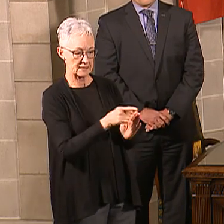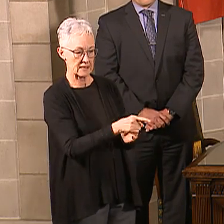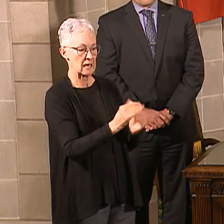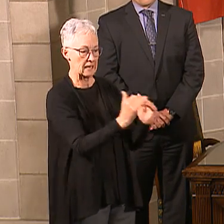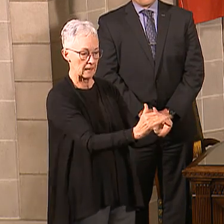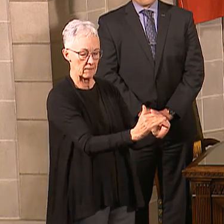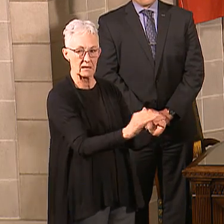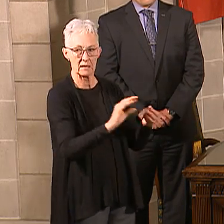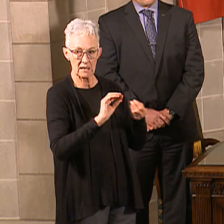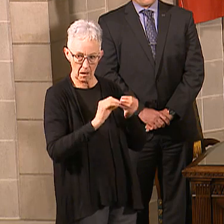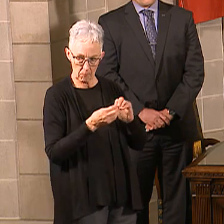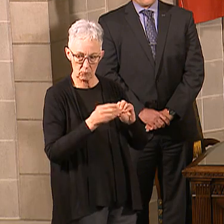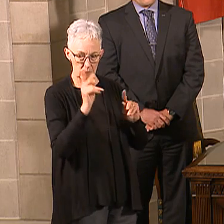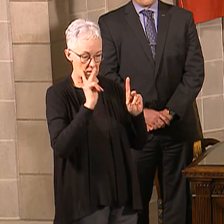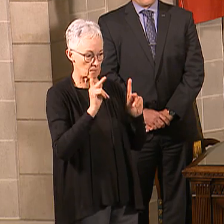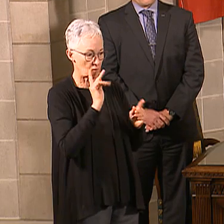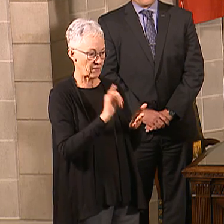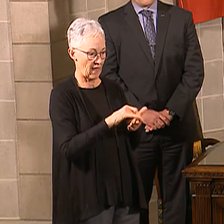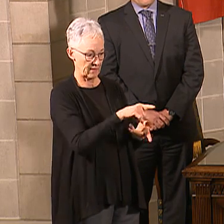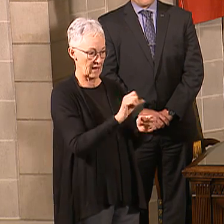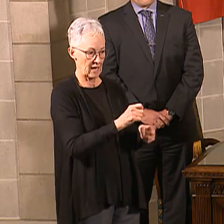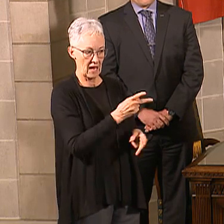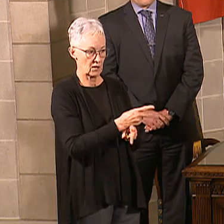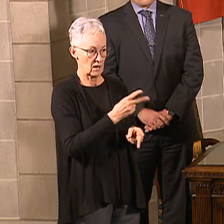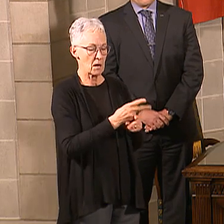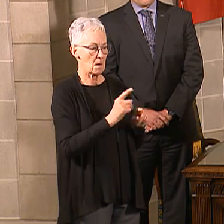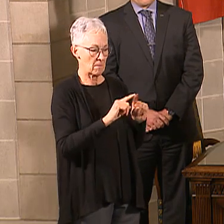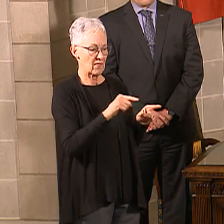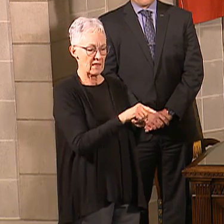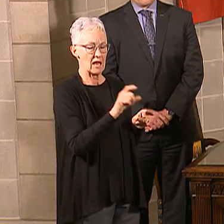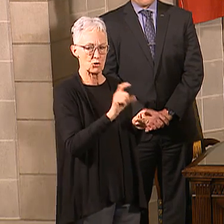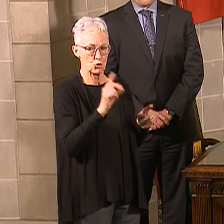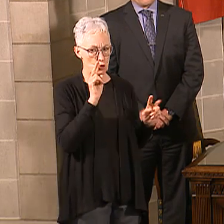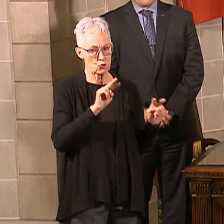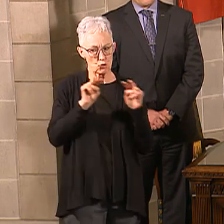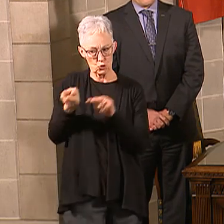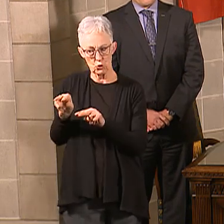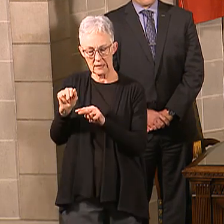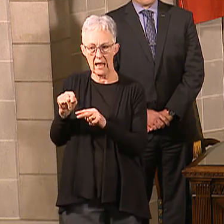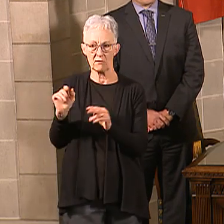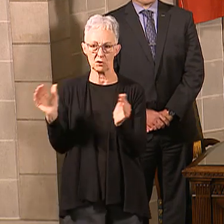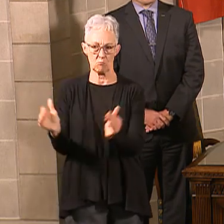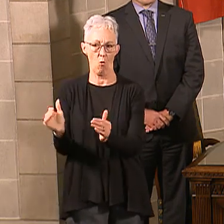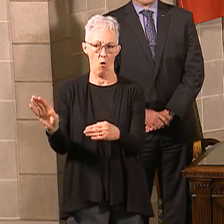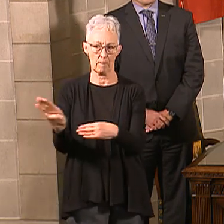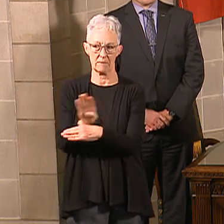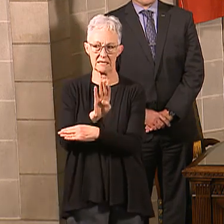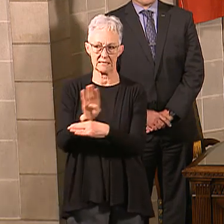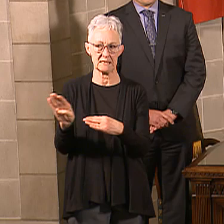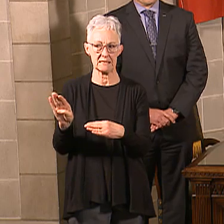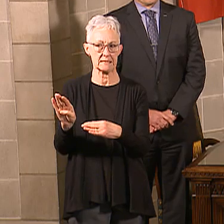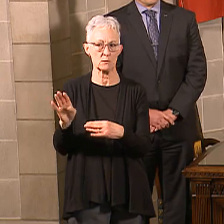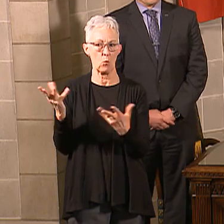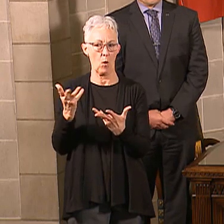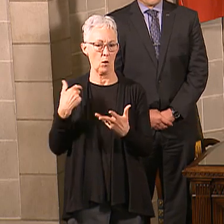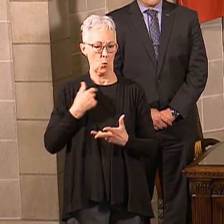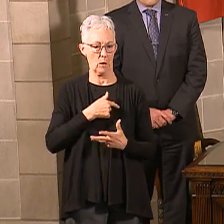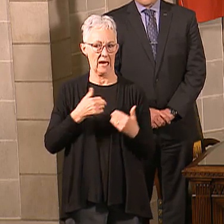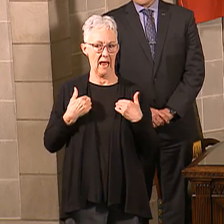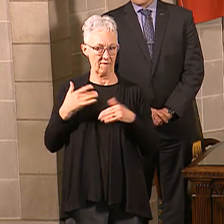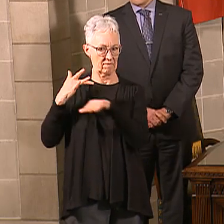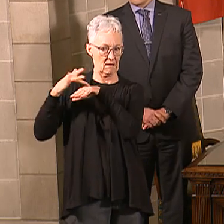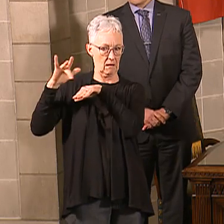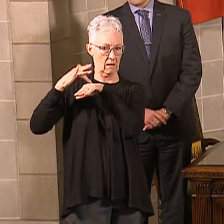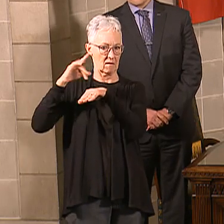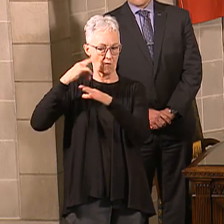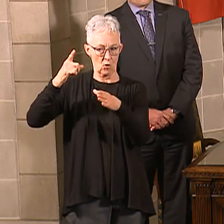small business administrations that any other small business can take a look at with regard to getting a loan, helping them make it through this tough time. Also, I encourage all businesses,